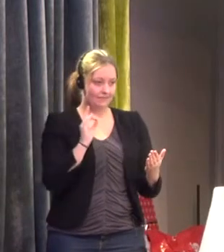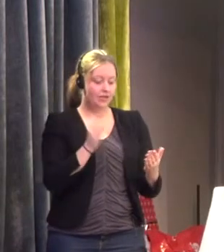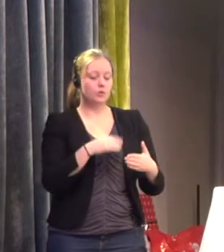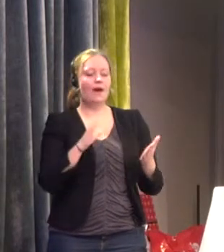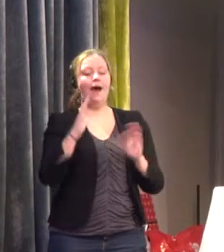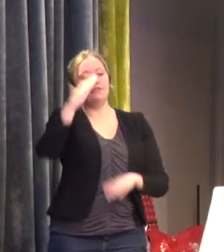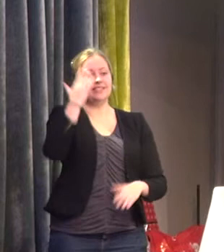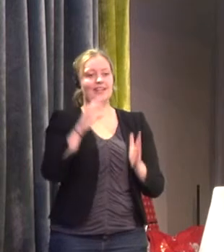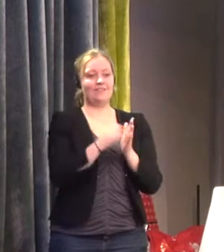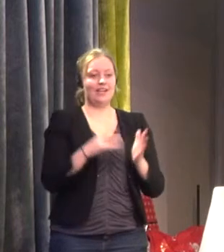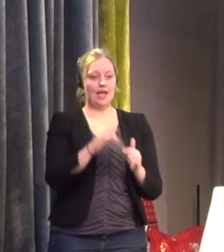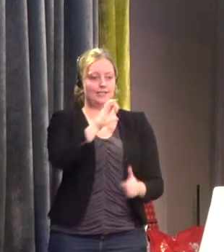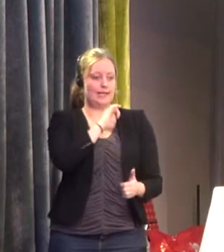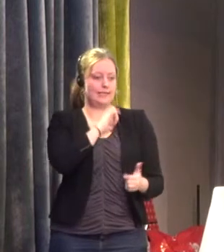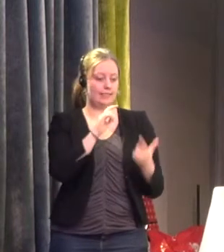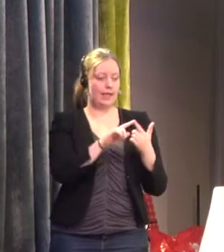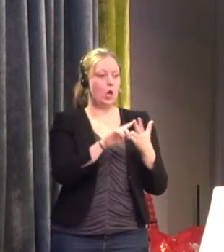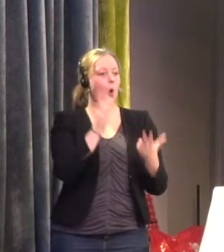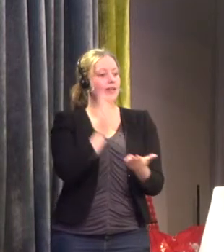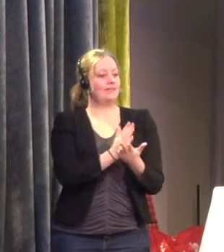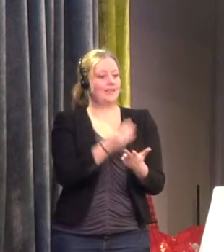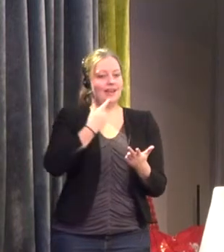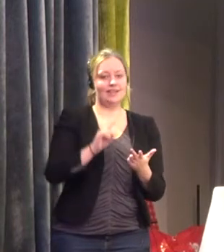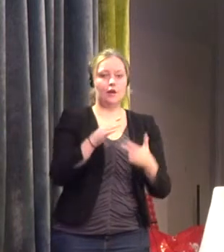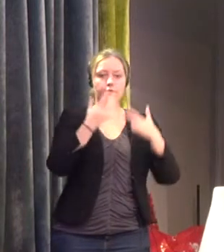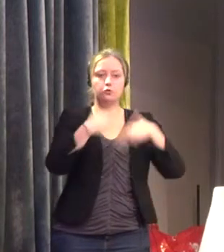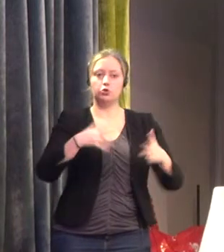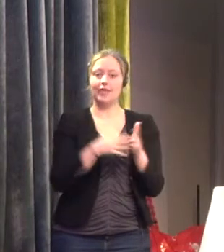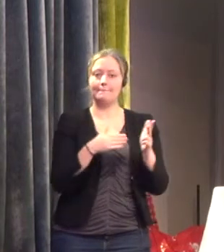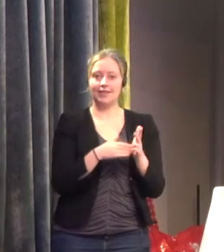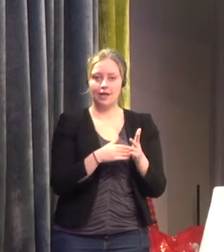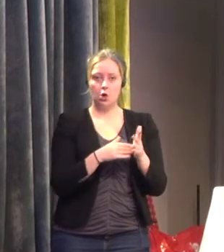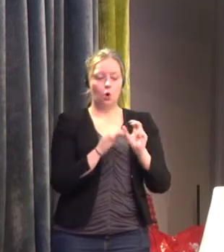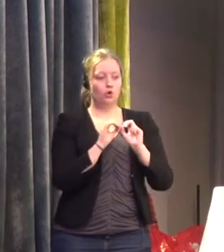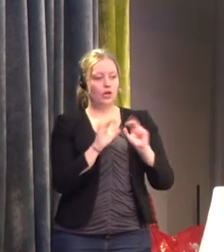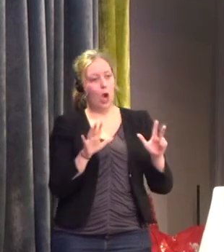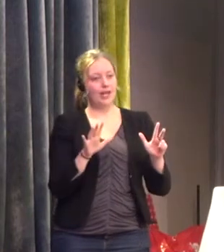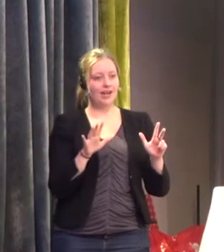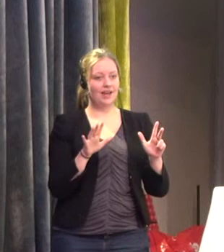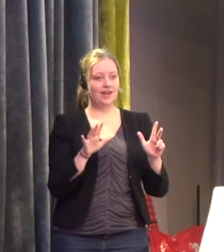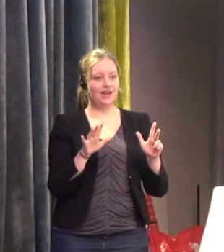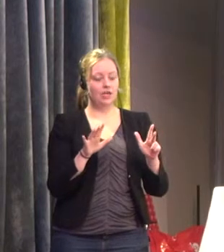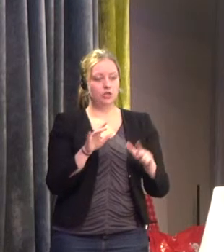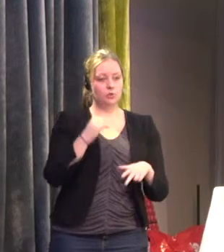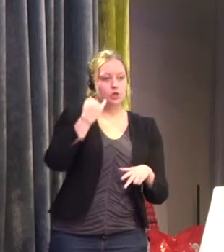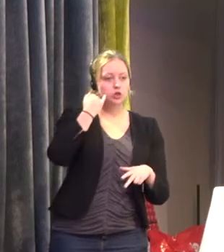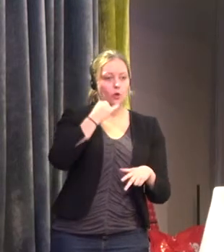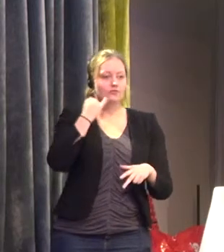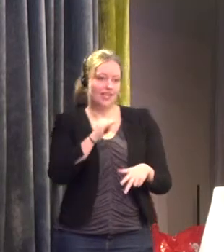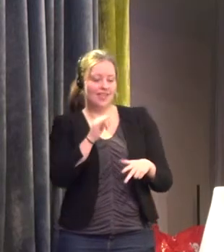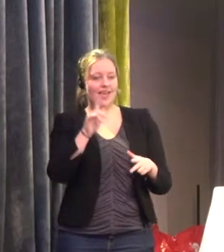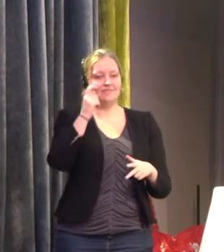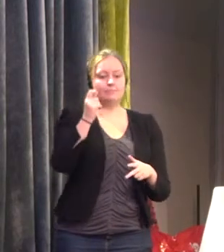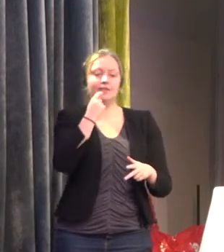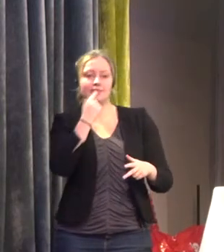with disabilities, and the goal to achieve what political scientist Jacobus Kemper called many years ago, the right to live in the